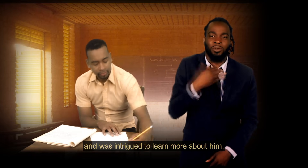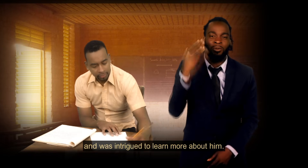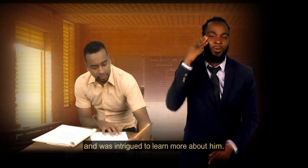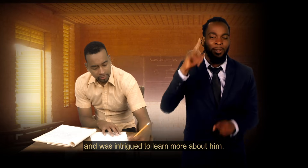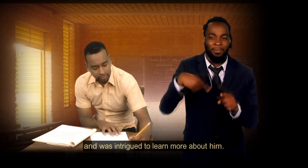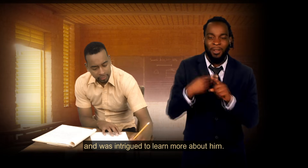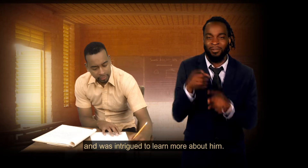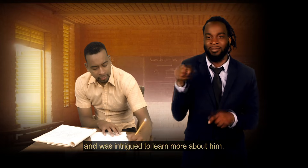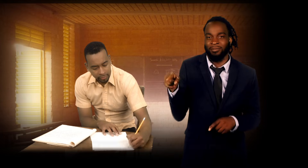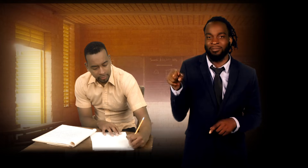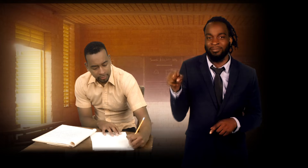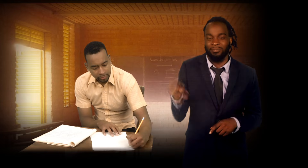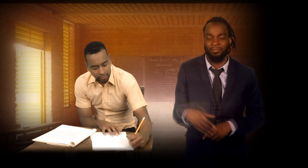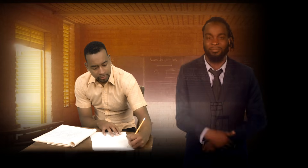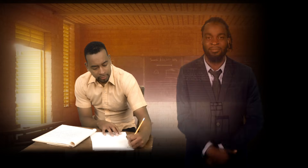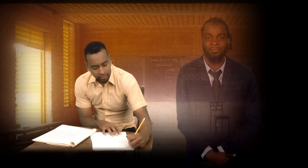more about him.